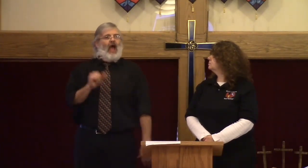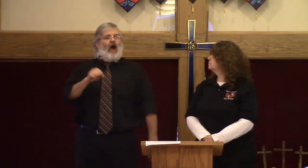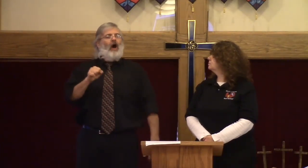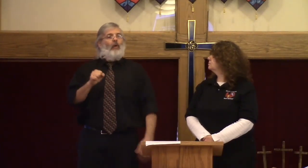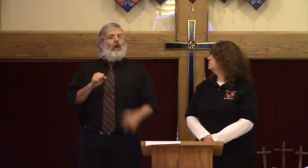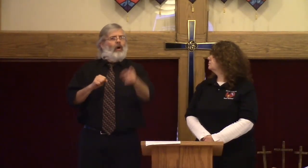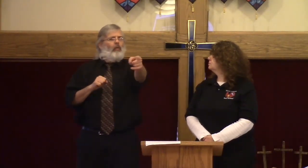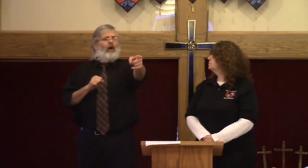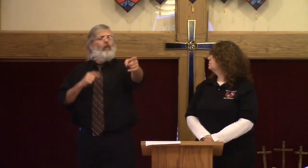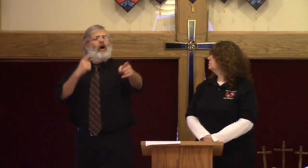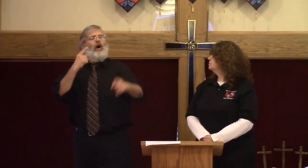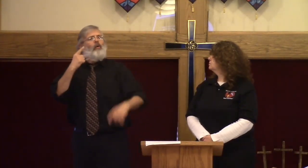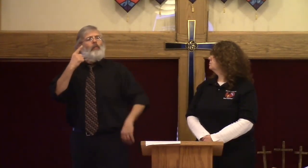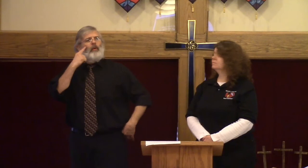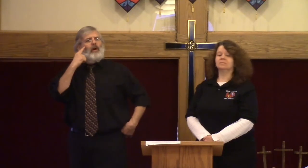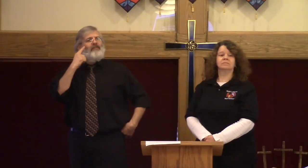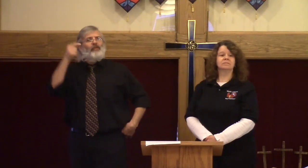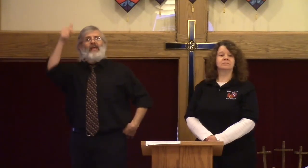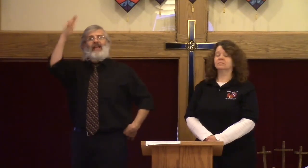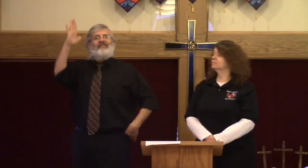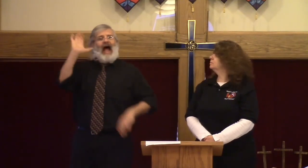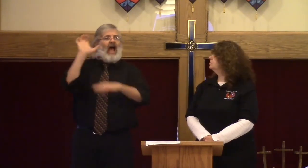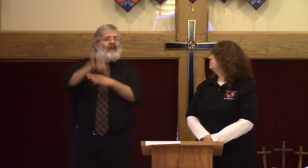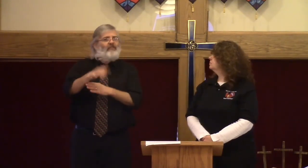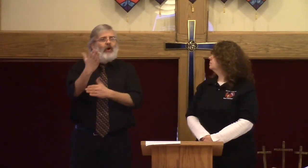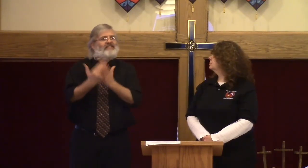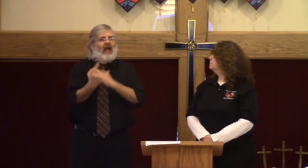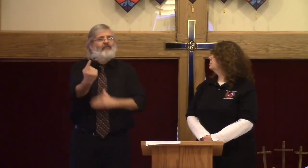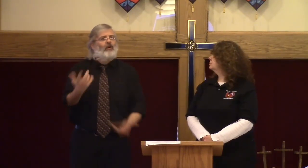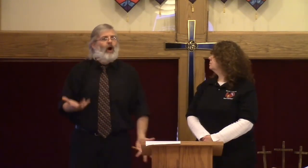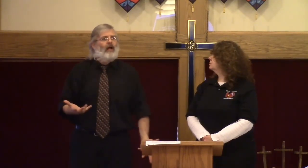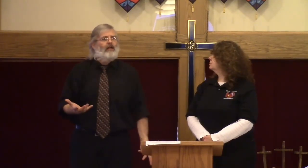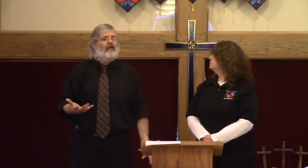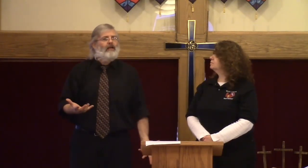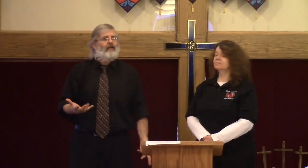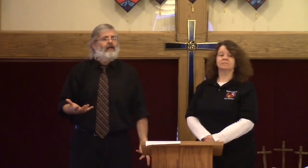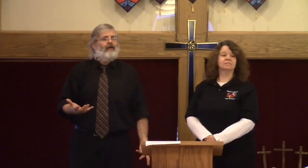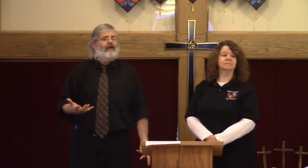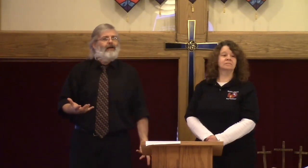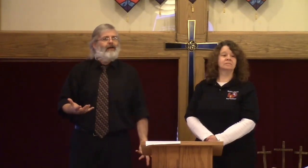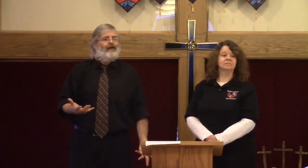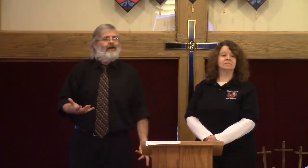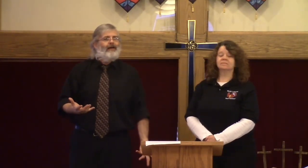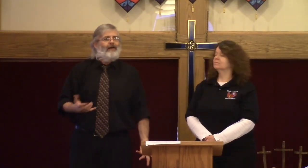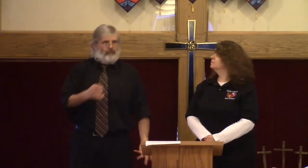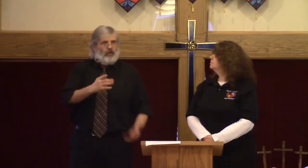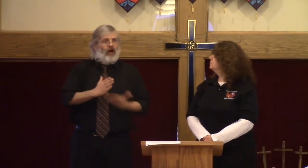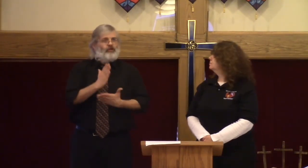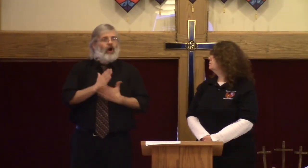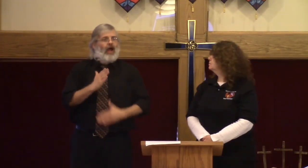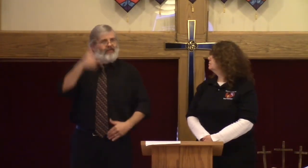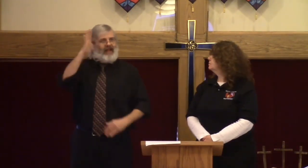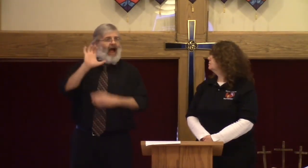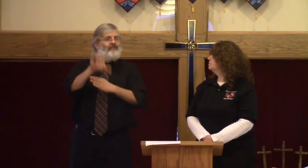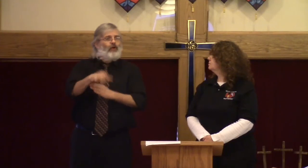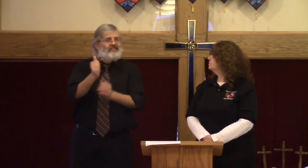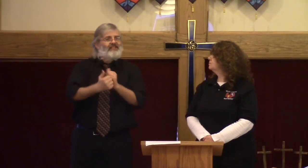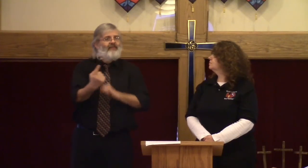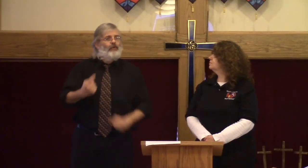yeah. Well, what if you think if God forced everyone, you guys all right if God forces